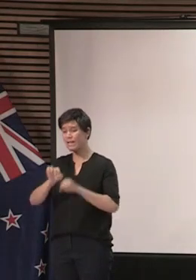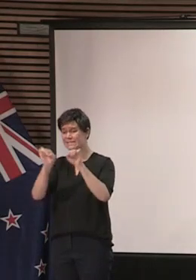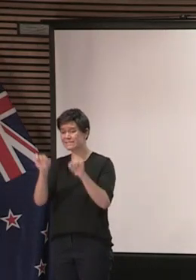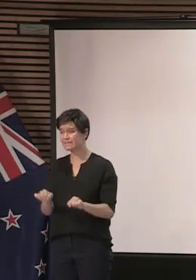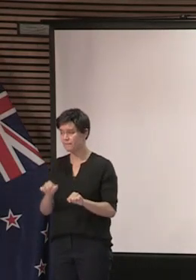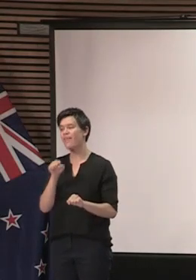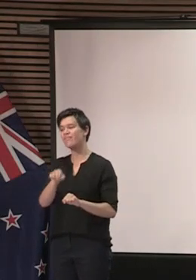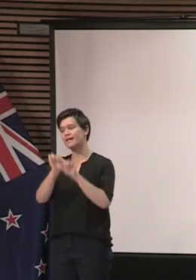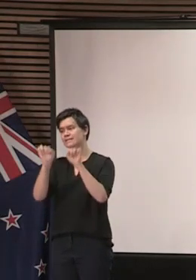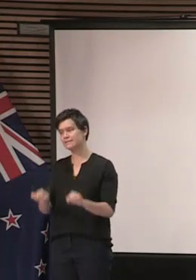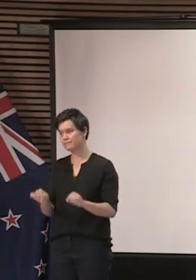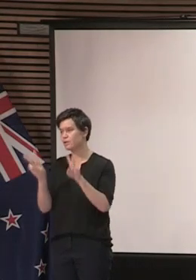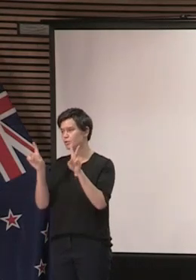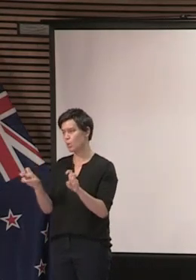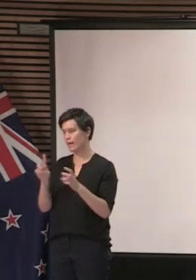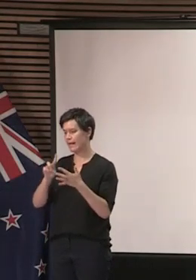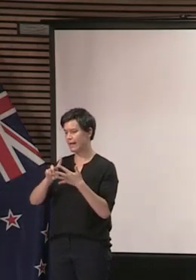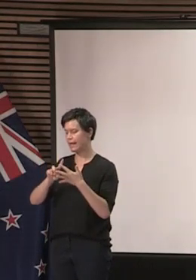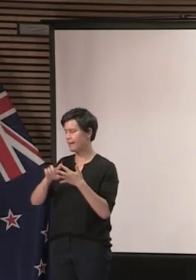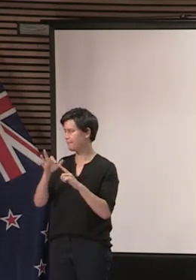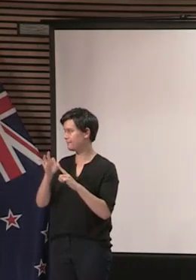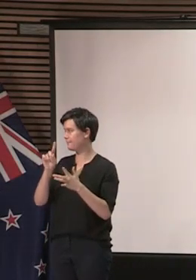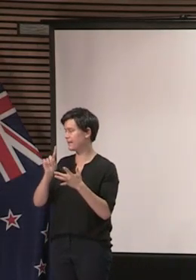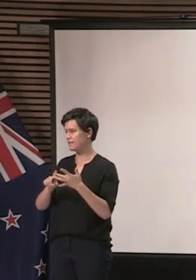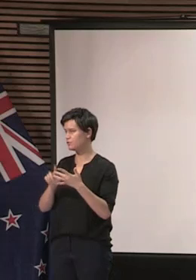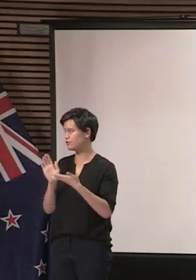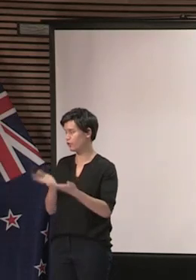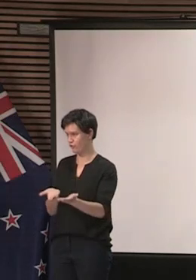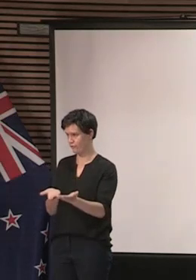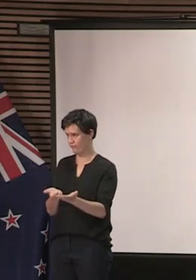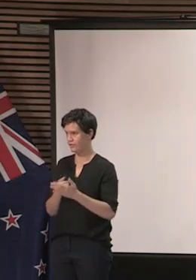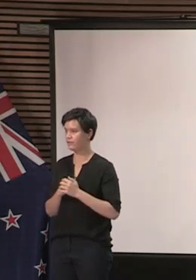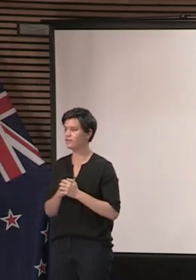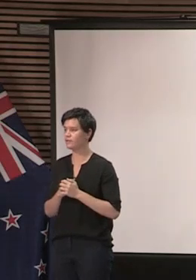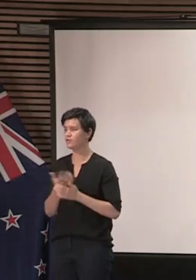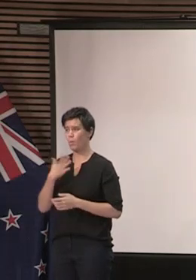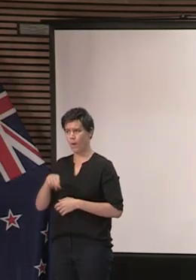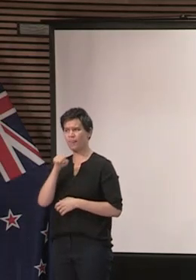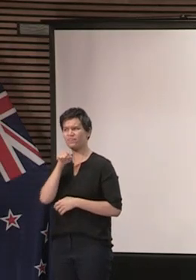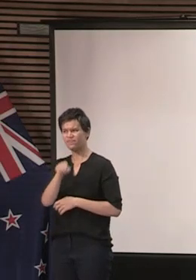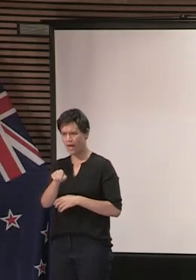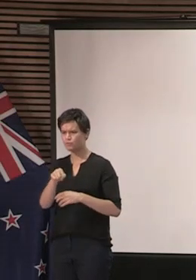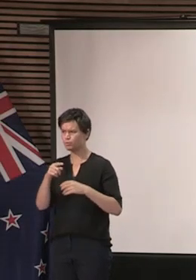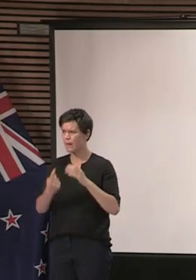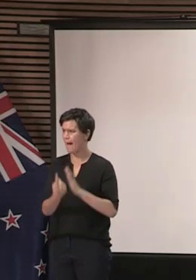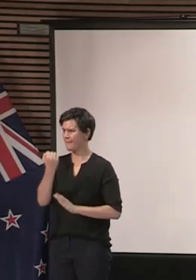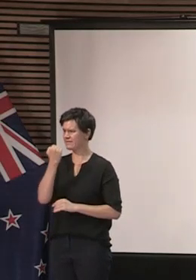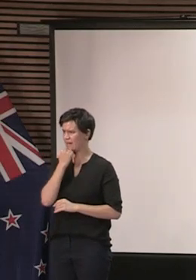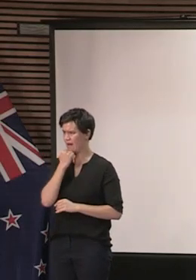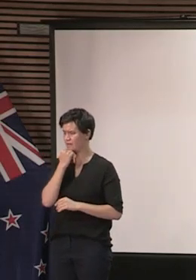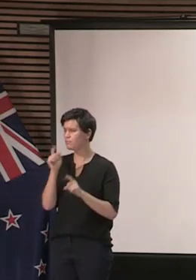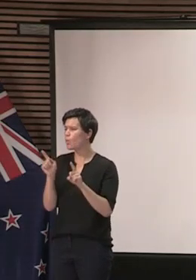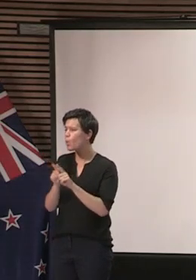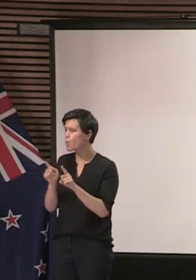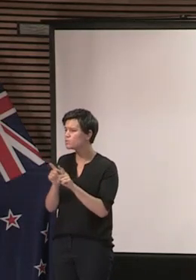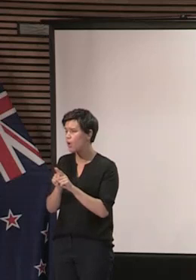is called EpiServe, but also to be able to link it to our other health databases. So that work is happening apace. And third, as you've